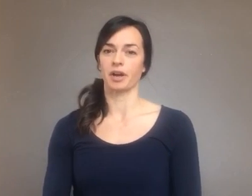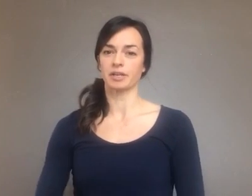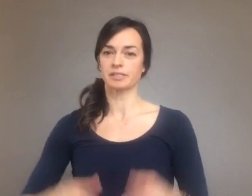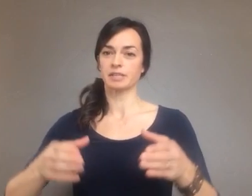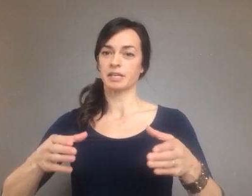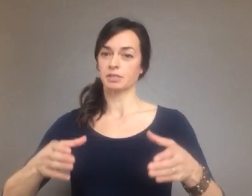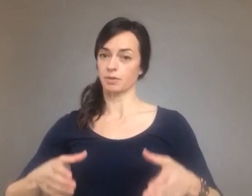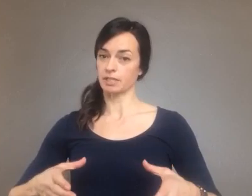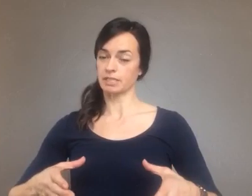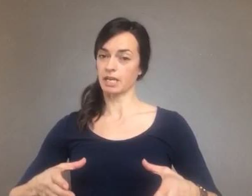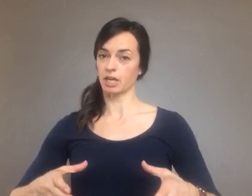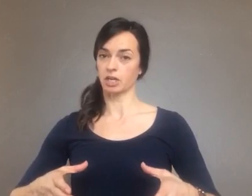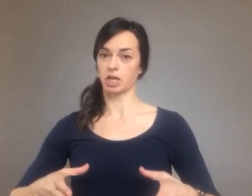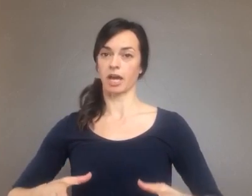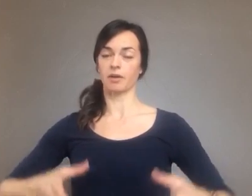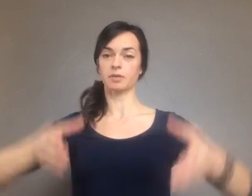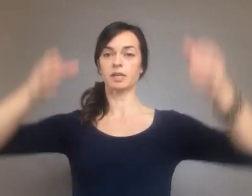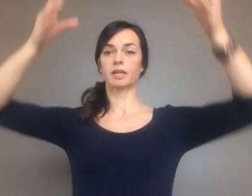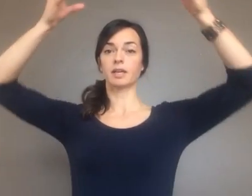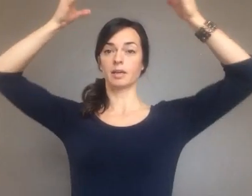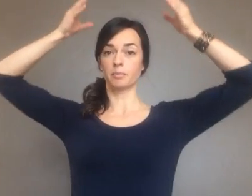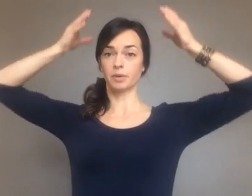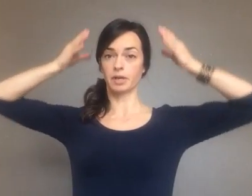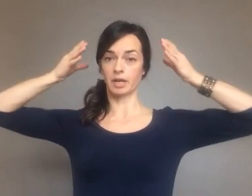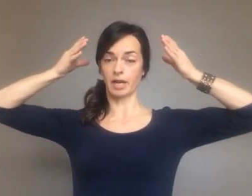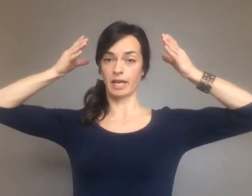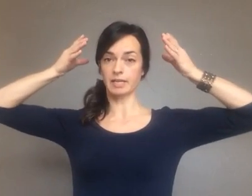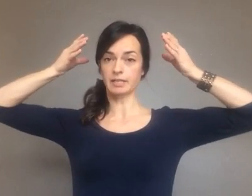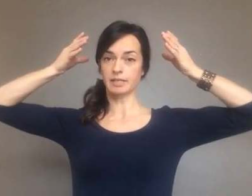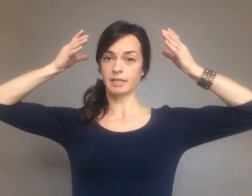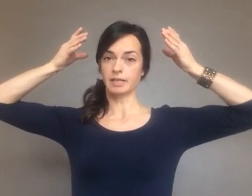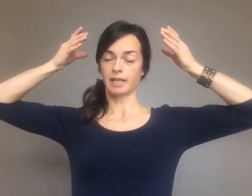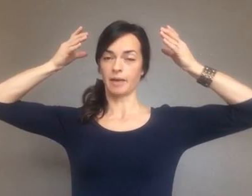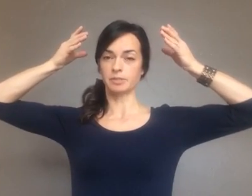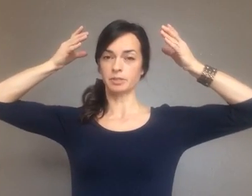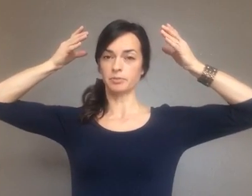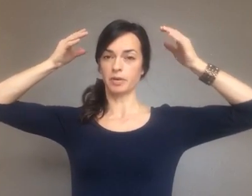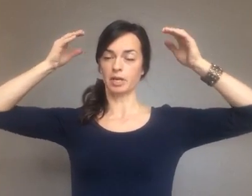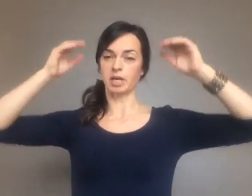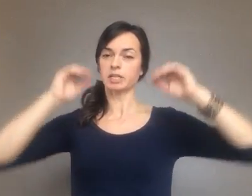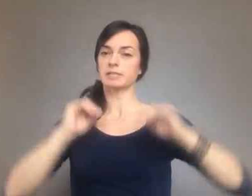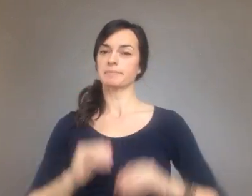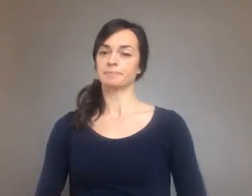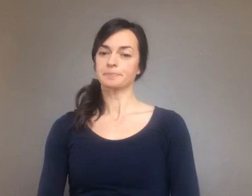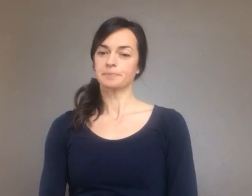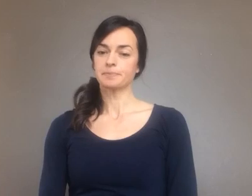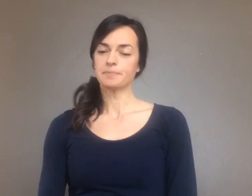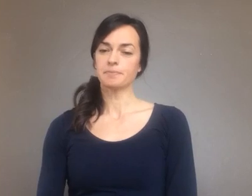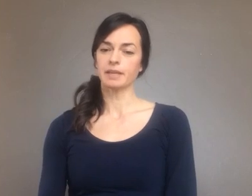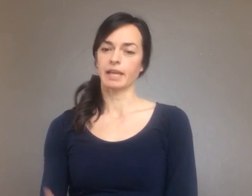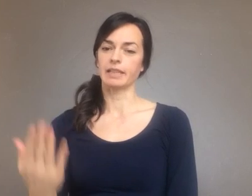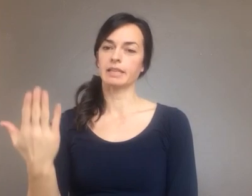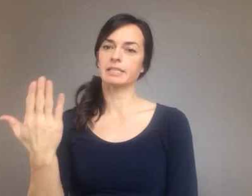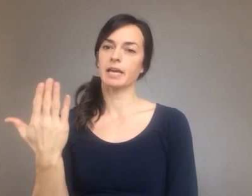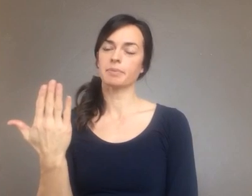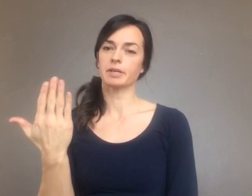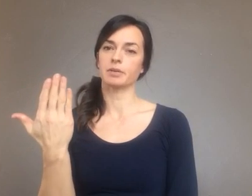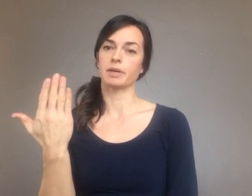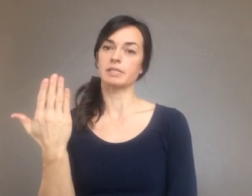monarchs. So we're going to take our crown and put it on our head, absolute monarchs. And then the time period was